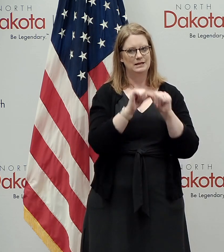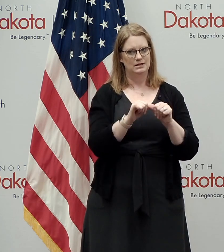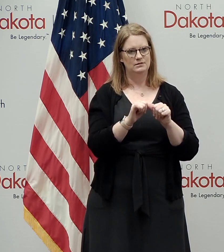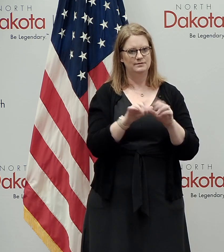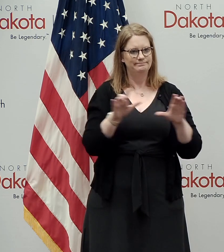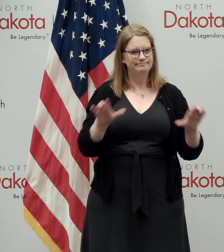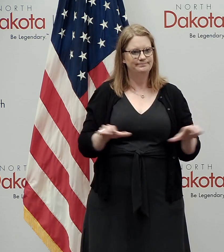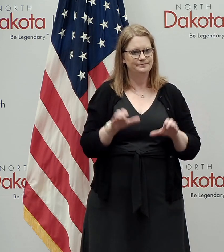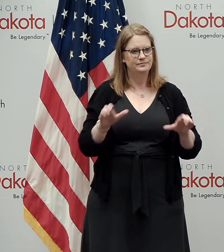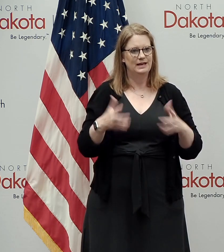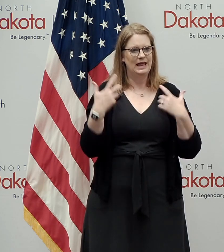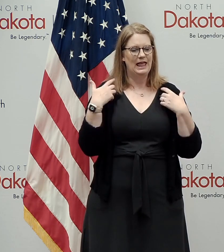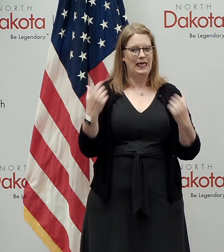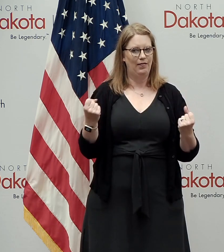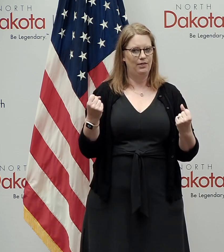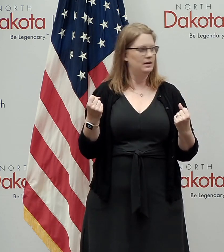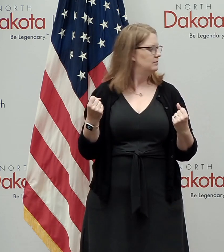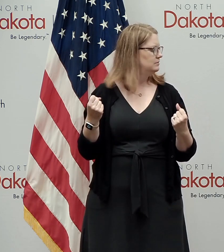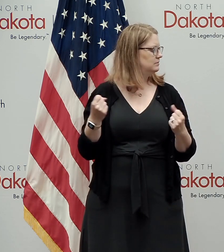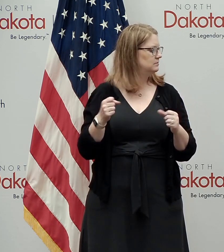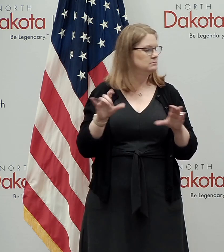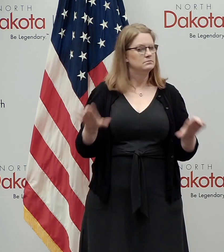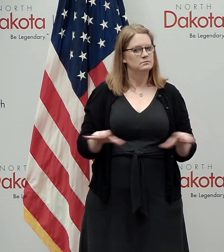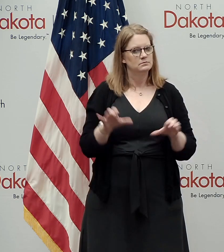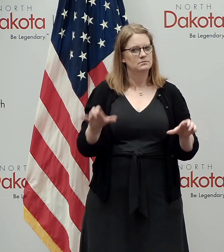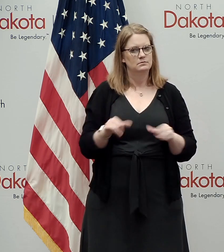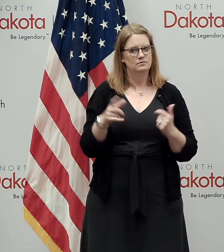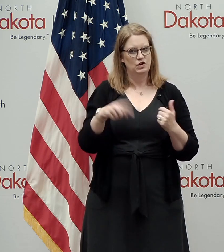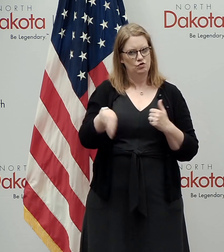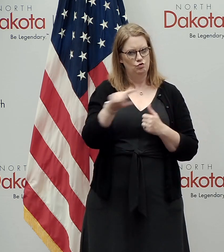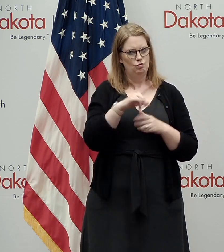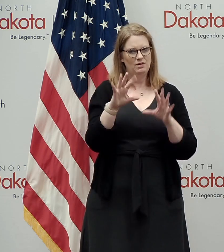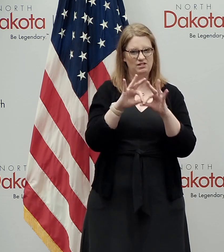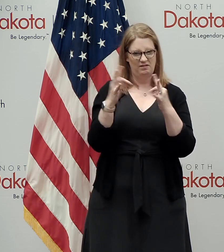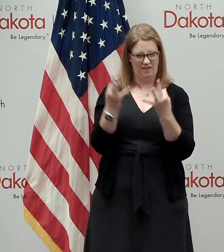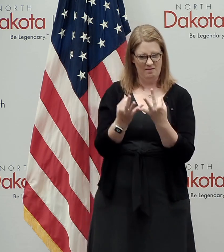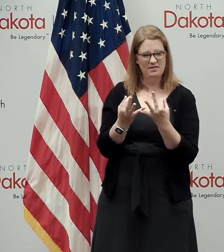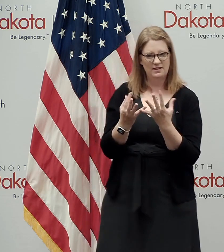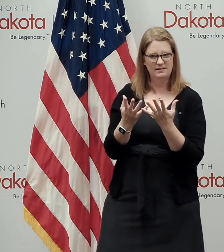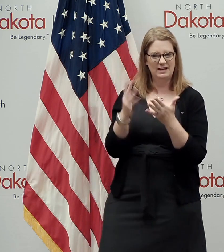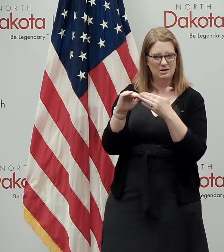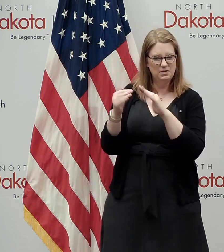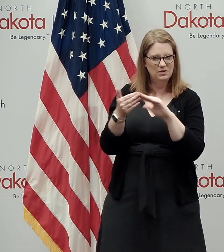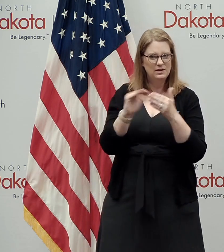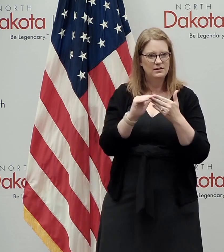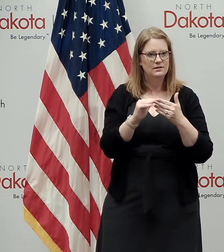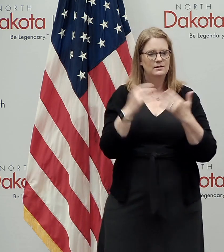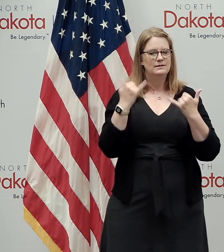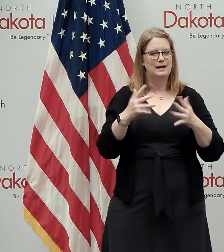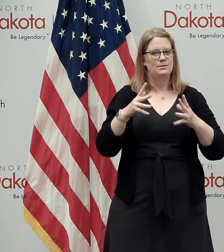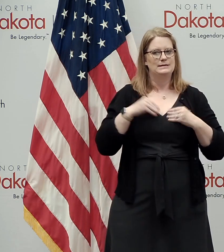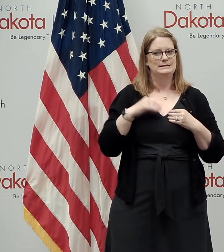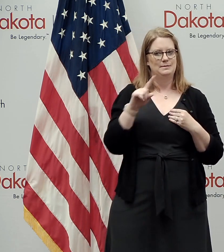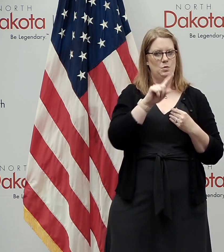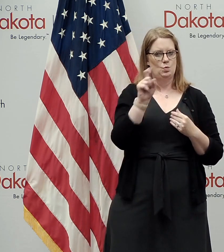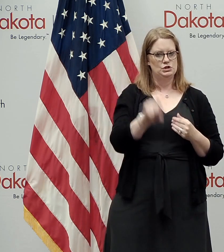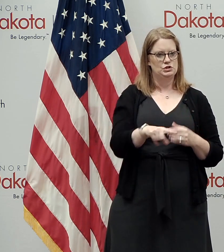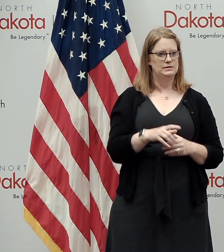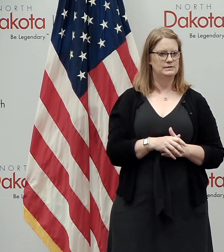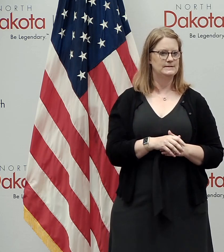to practice healthy practices for you, your family, and your community. And we'll now stand for questions.